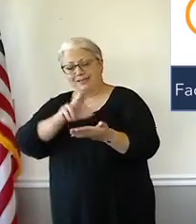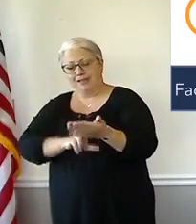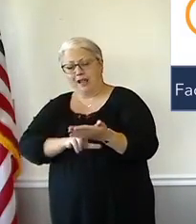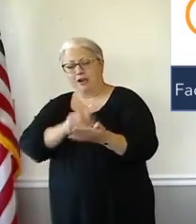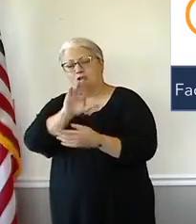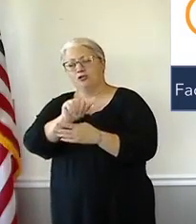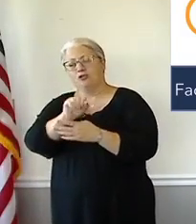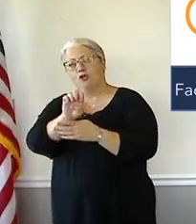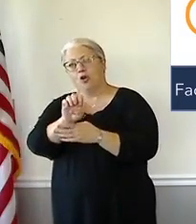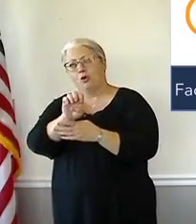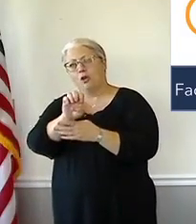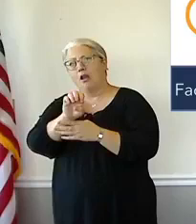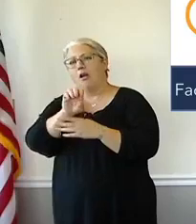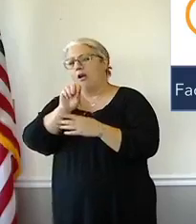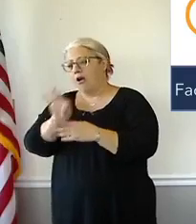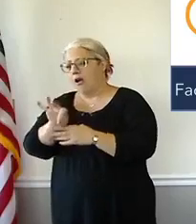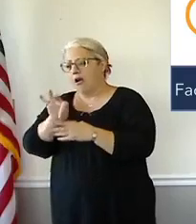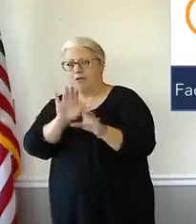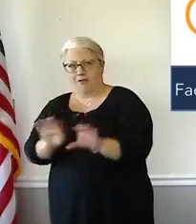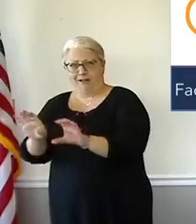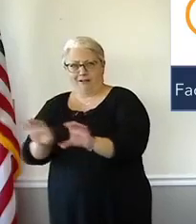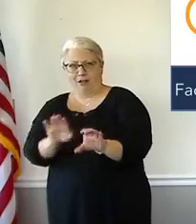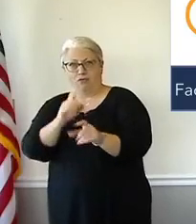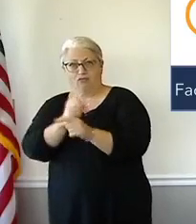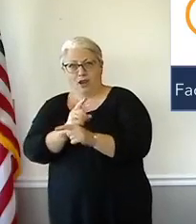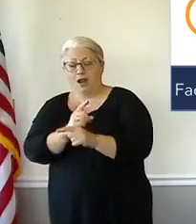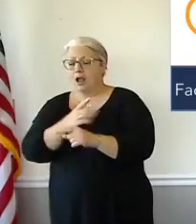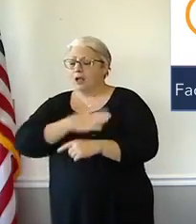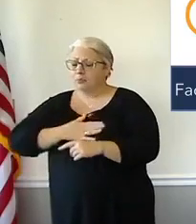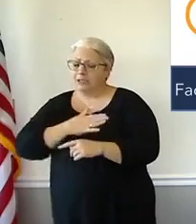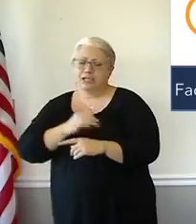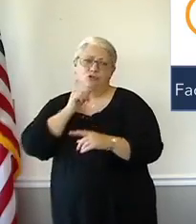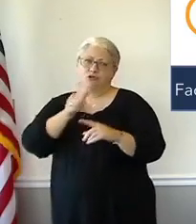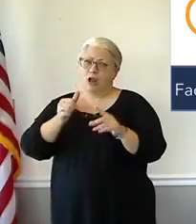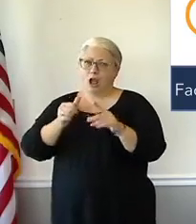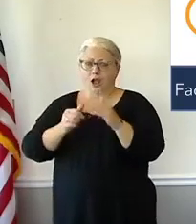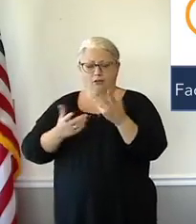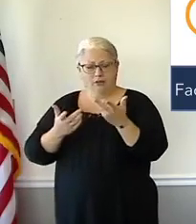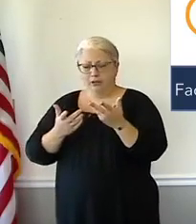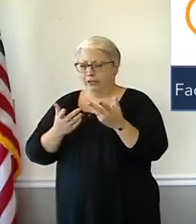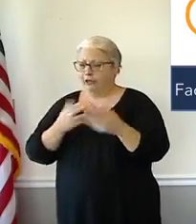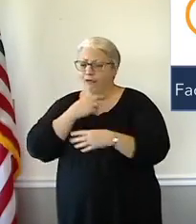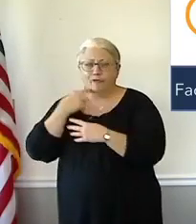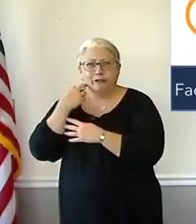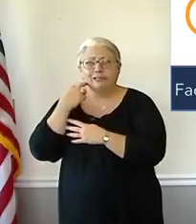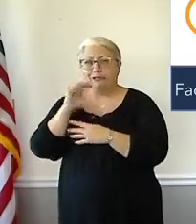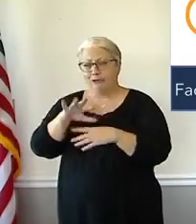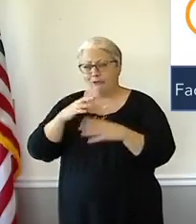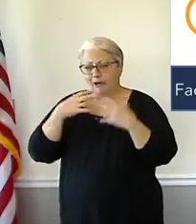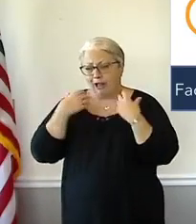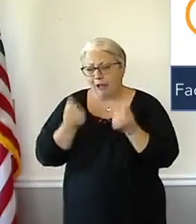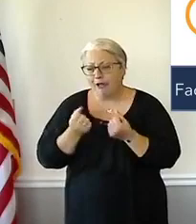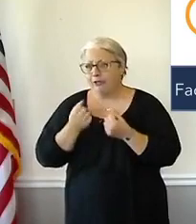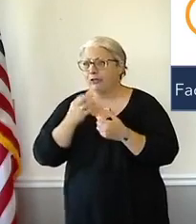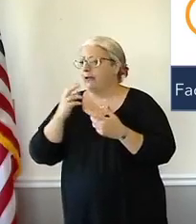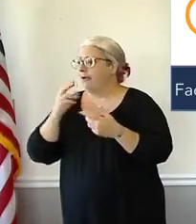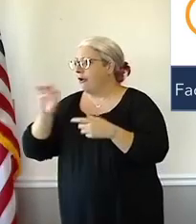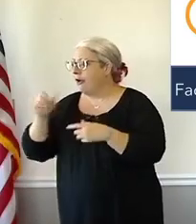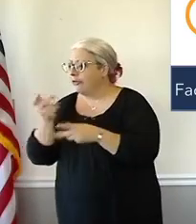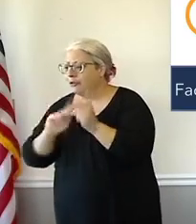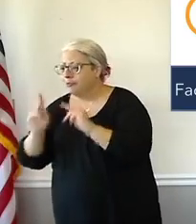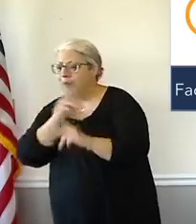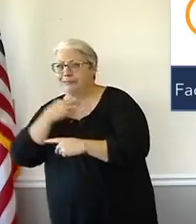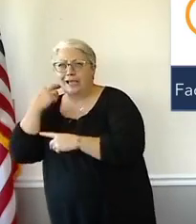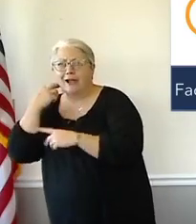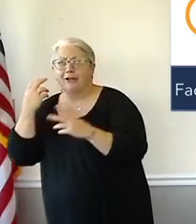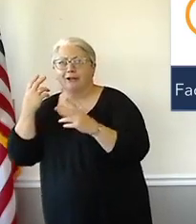conduct. Please don't overstress the public health system. Please don't jeopardize your own health or the health of your fellow students. Please don't jeopardize